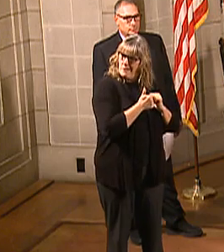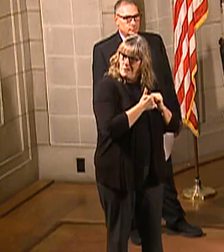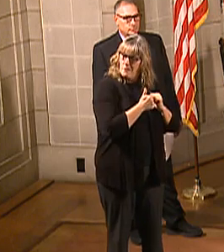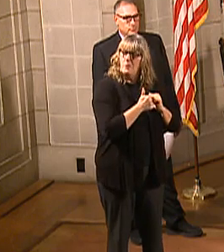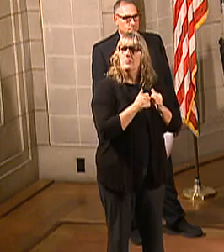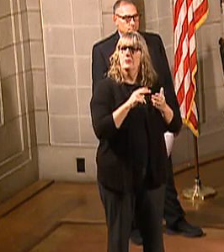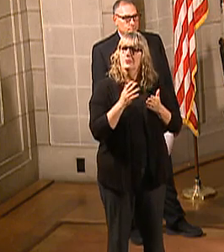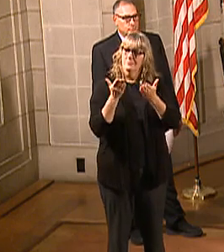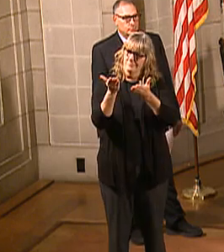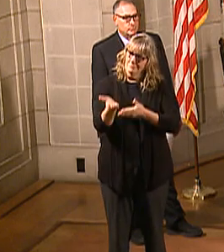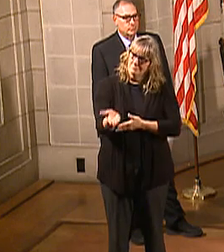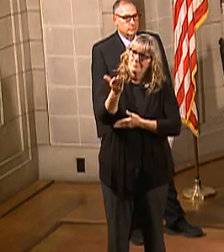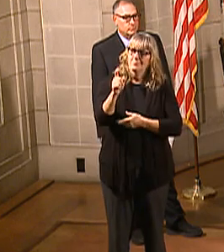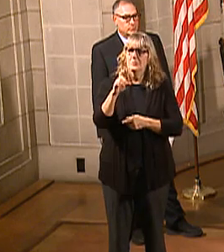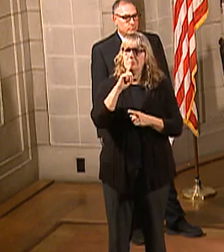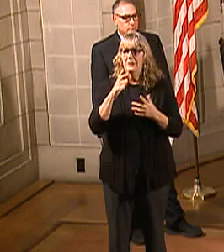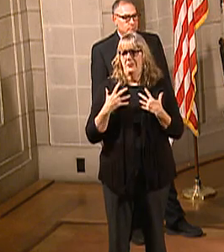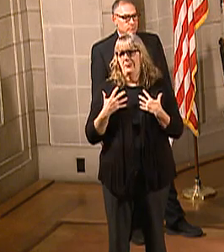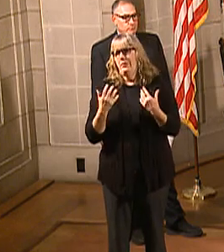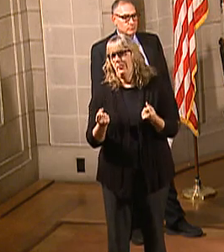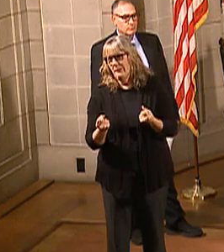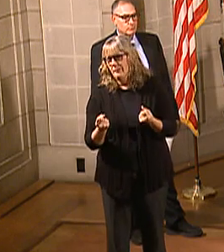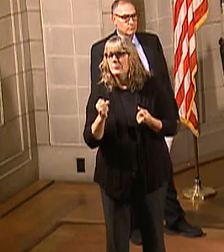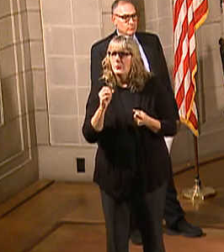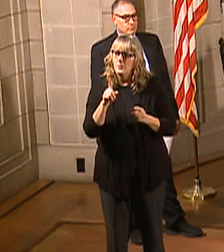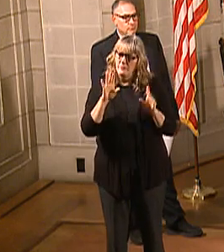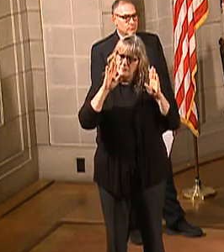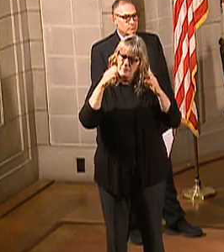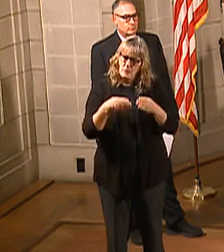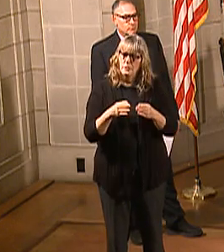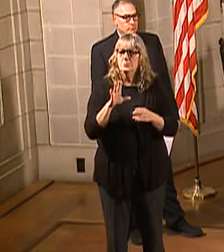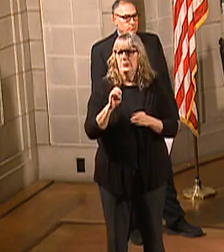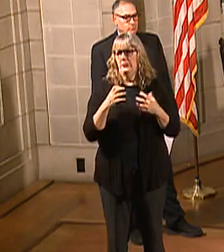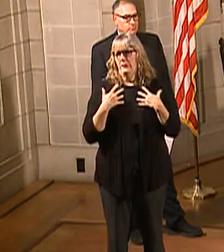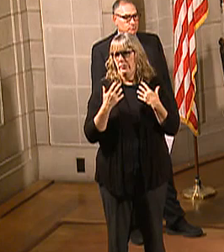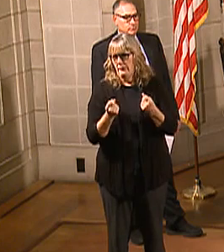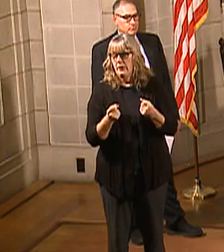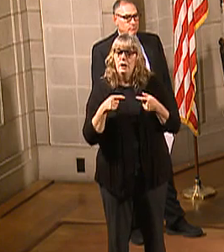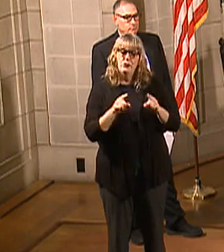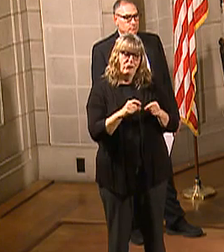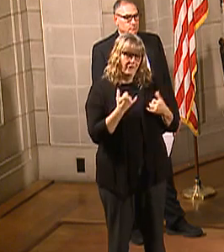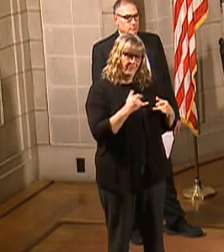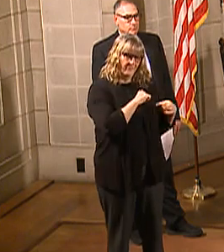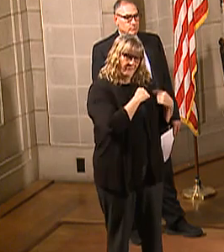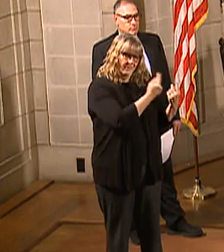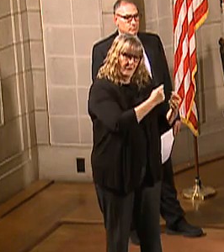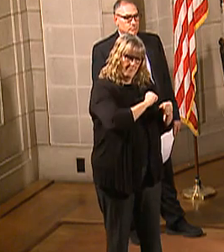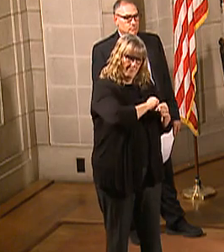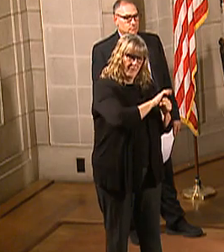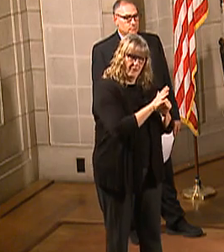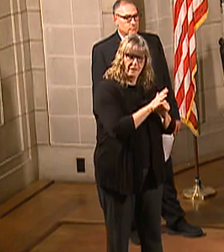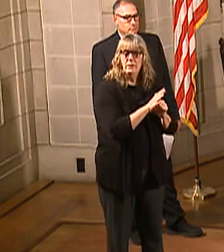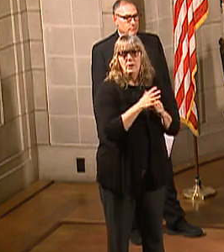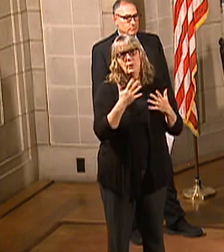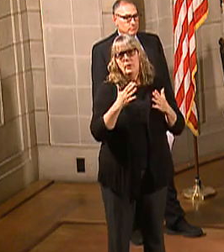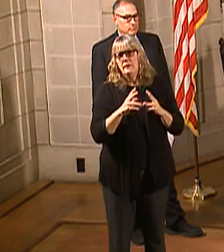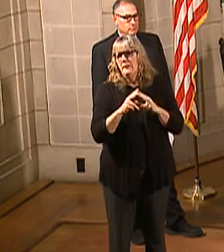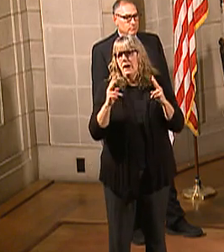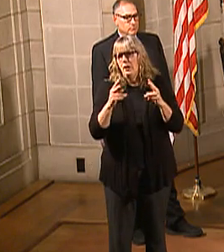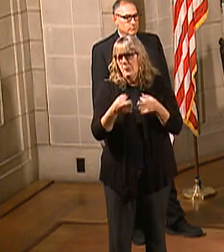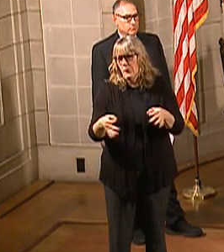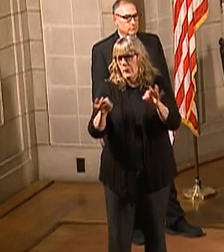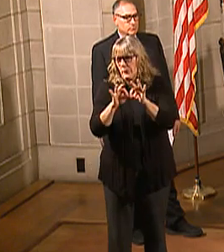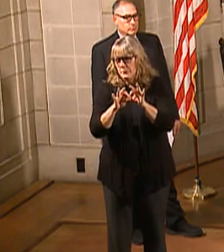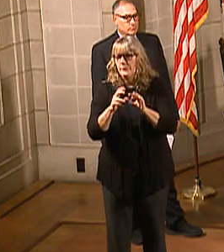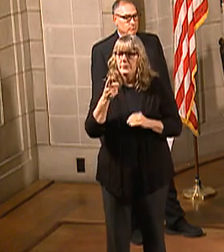to be healthy. And that's what we want people to do, is focus on being healthy. And of course, during this pandemic, that has been especially true. And